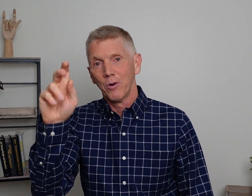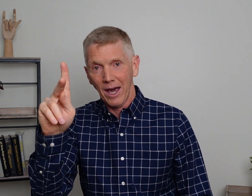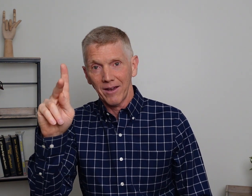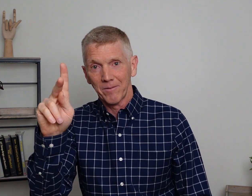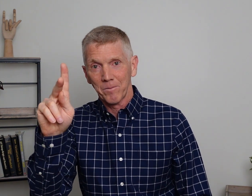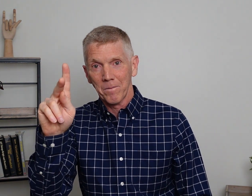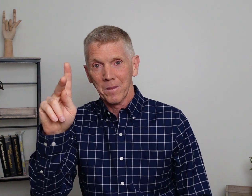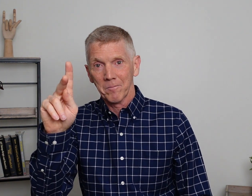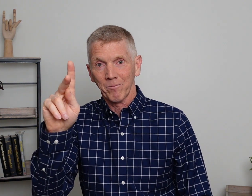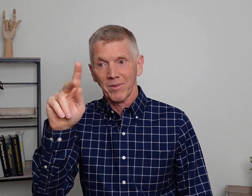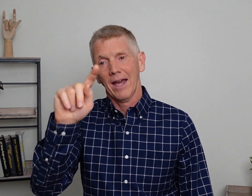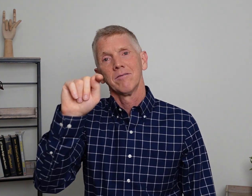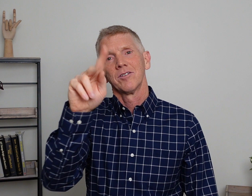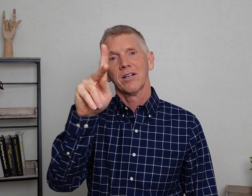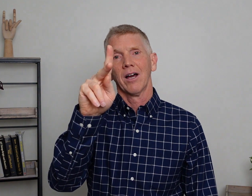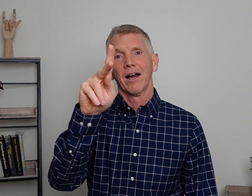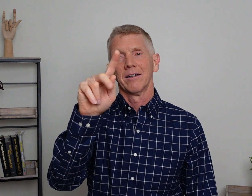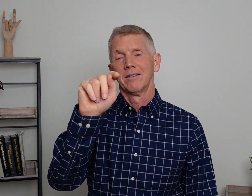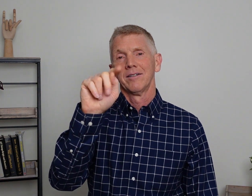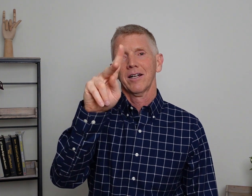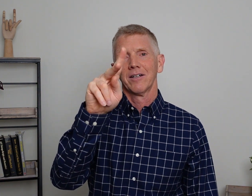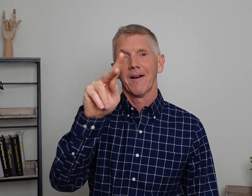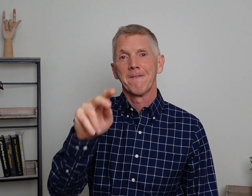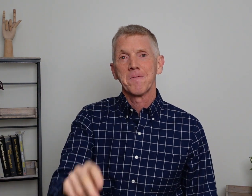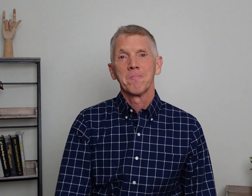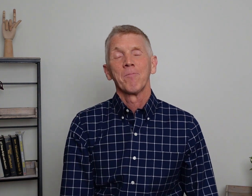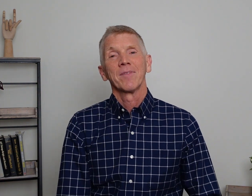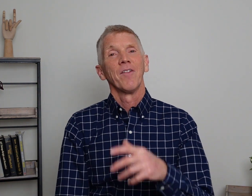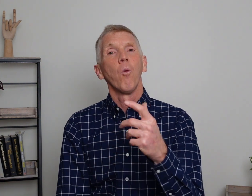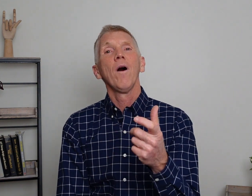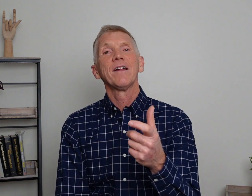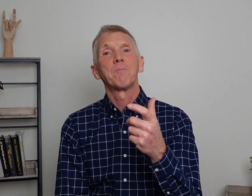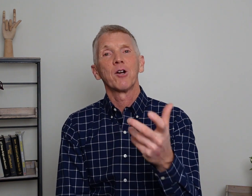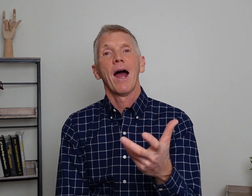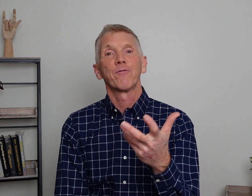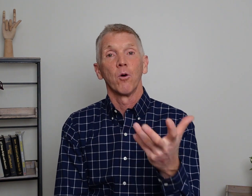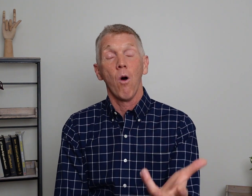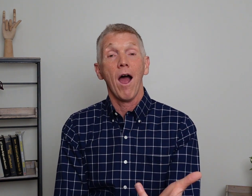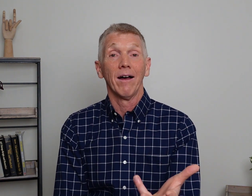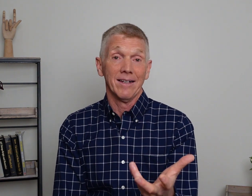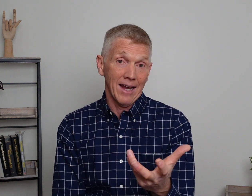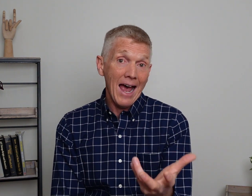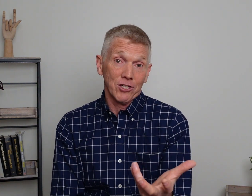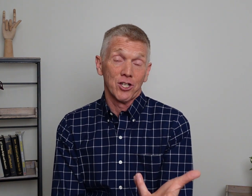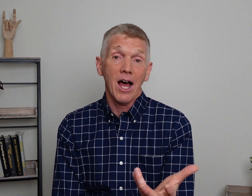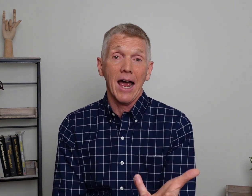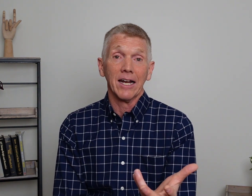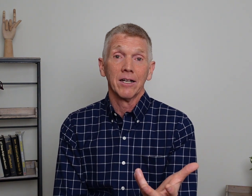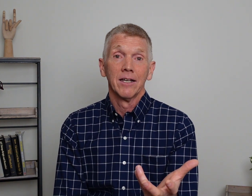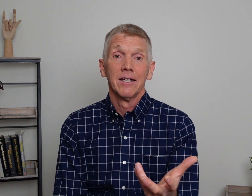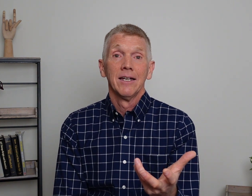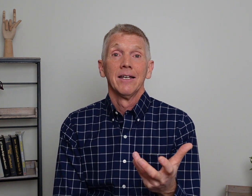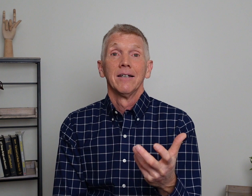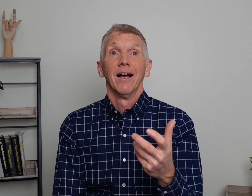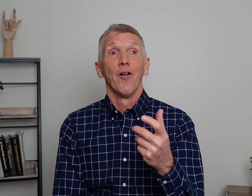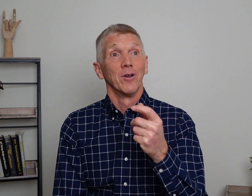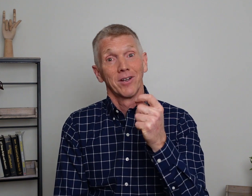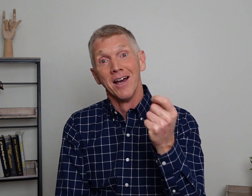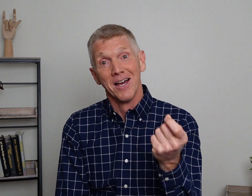T-I-K-T-O-K. Okay? TikTok. TikTok. And the one that's been around for a while and has a sign, although it's